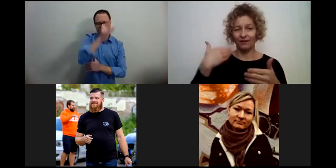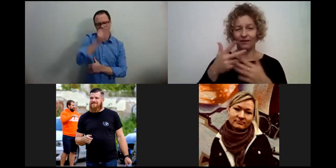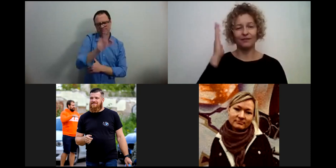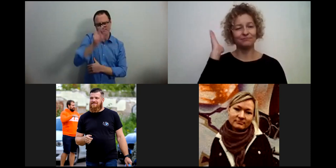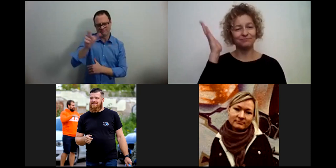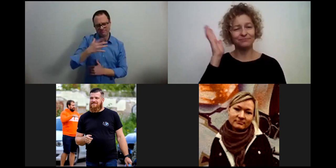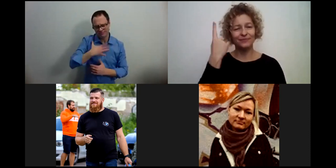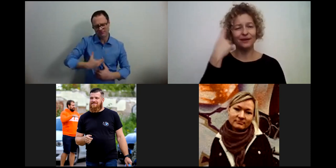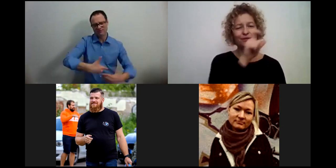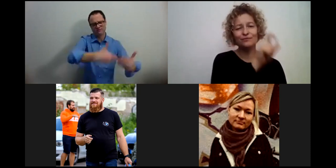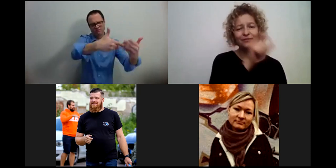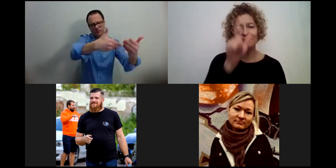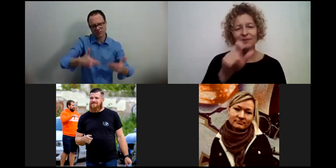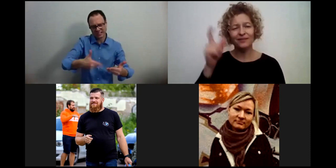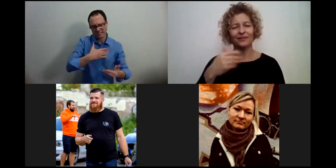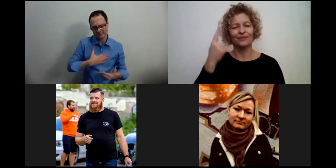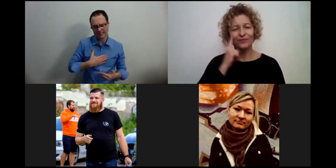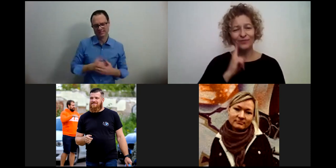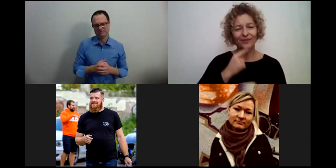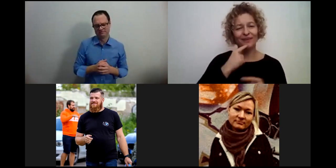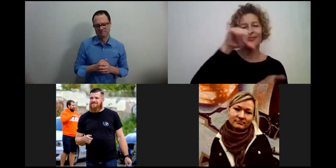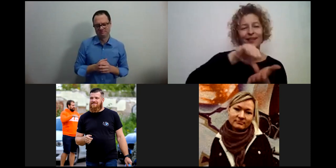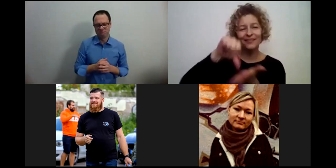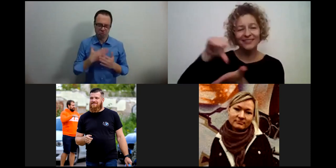We've been going on for the past 7 months.